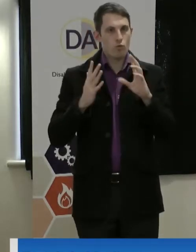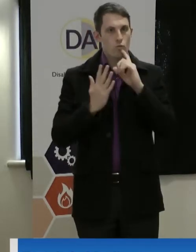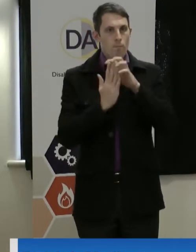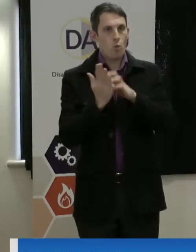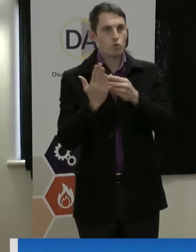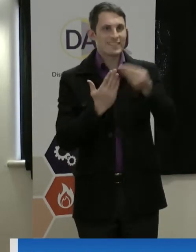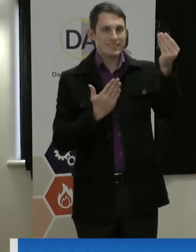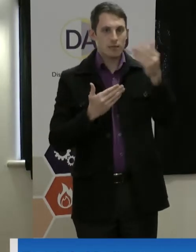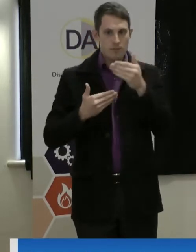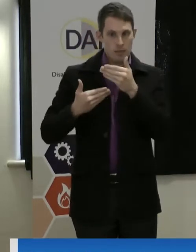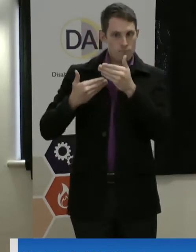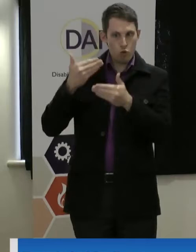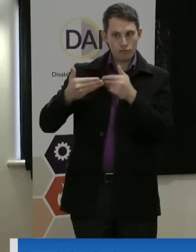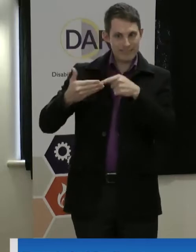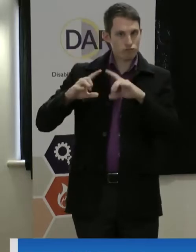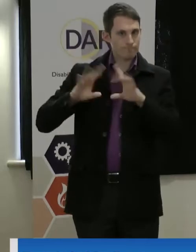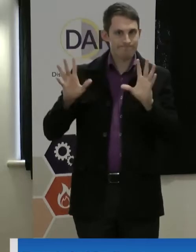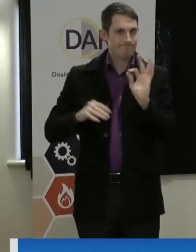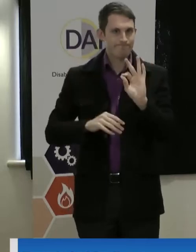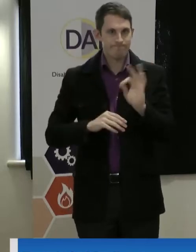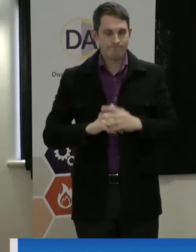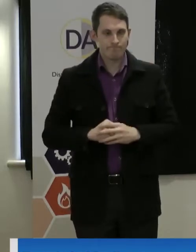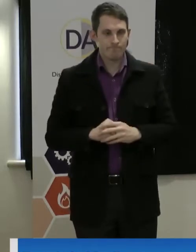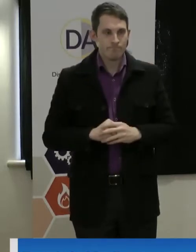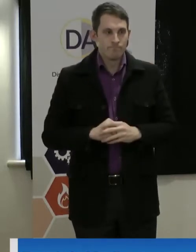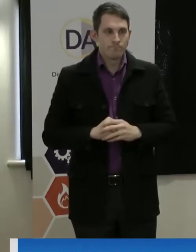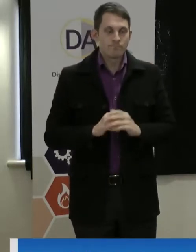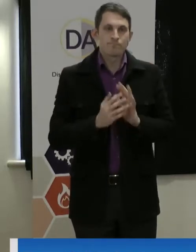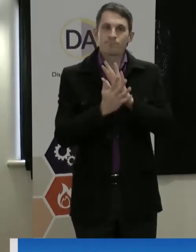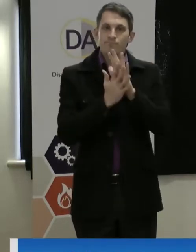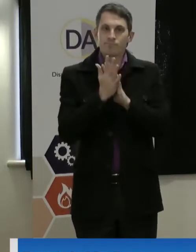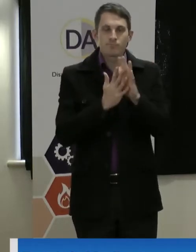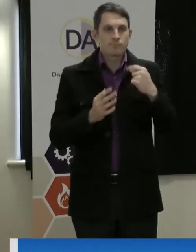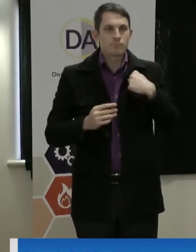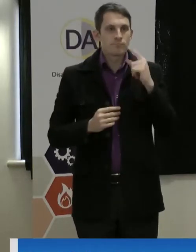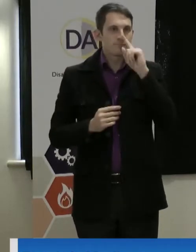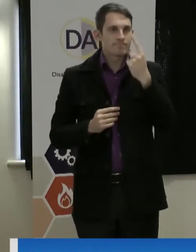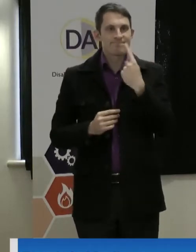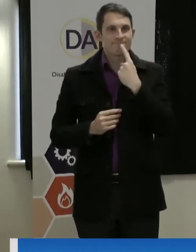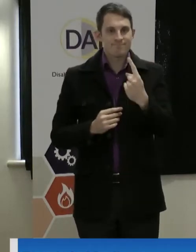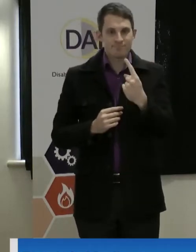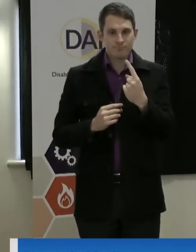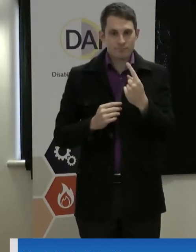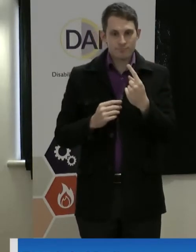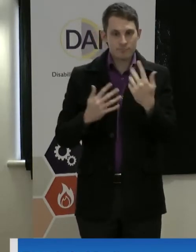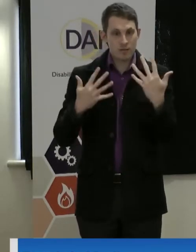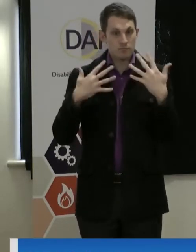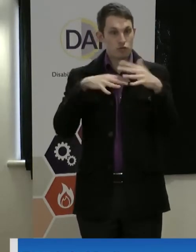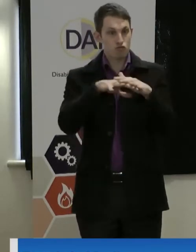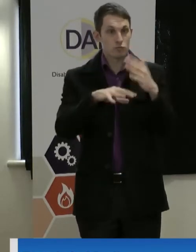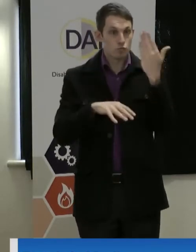process. It's not like we can say this many students are now in mainstream